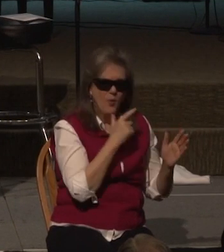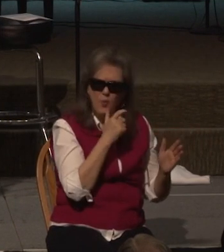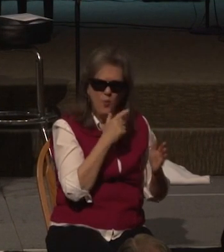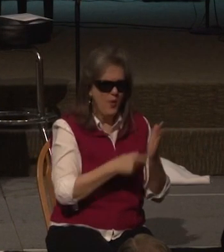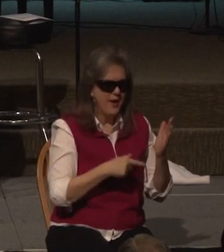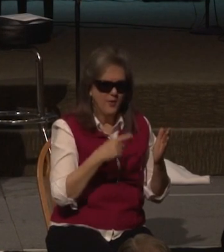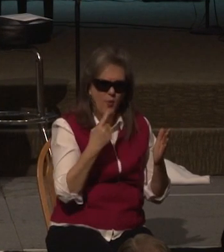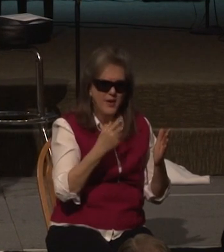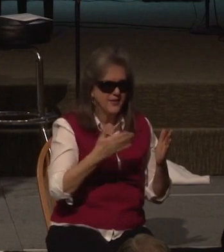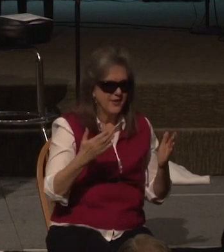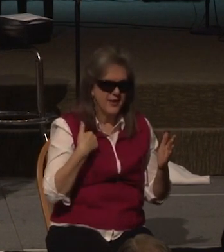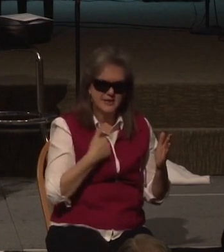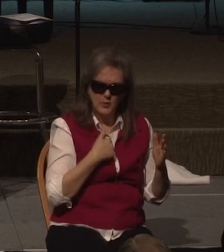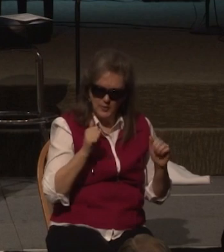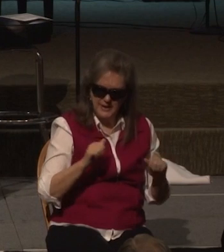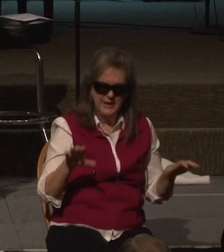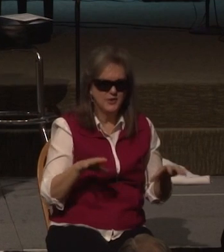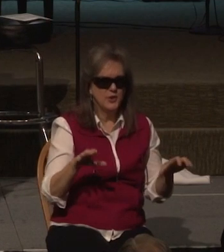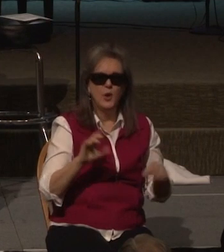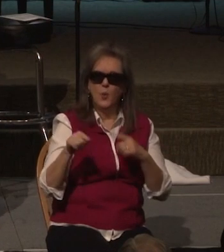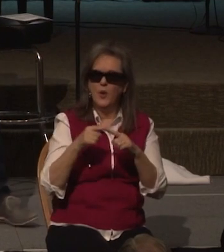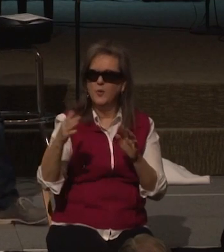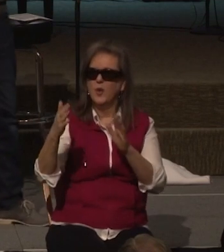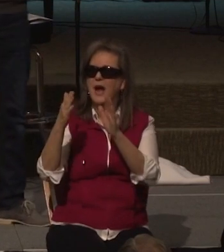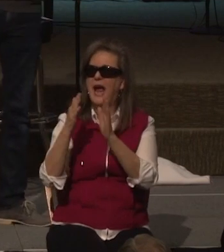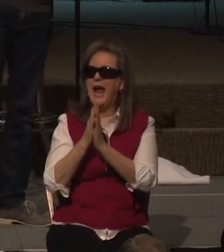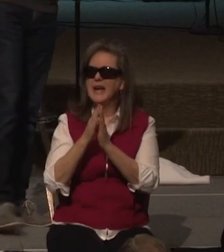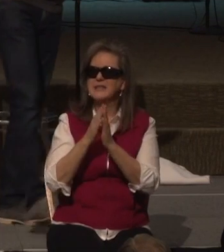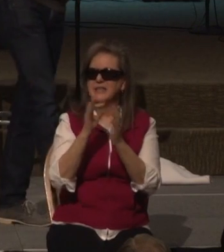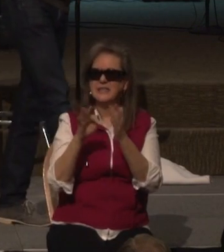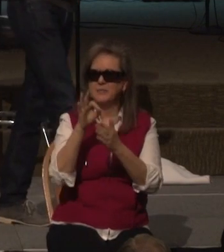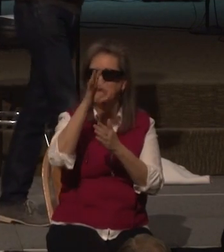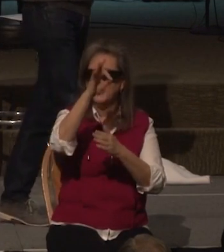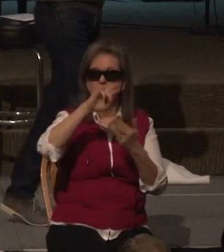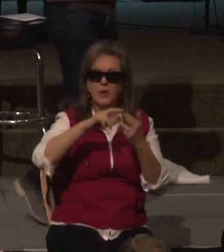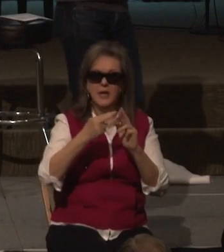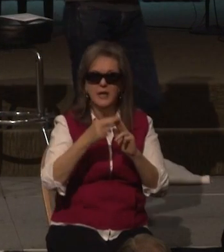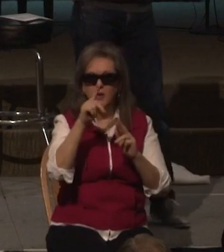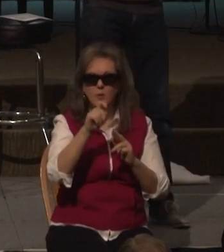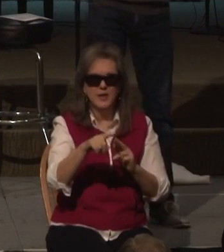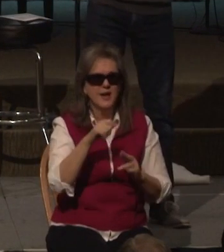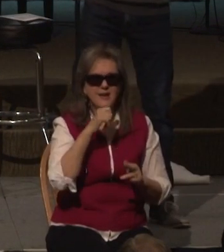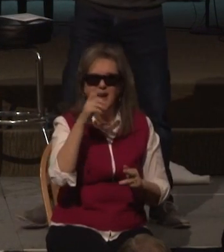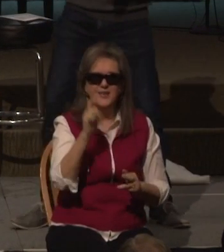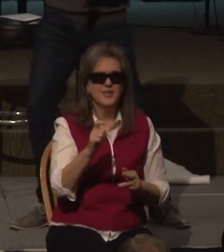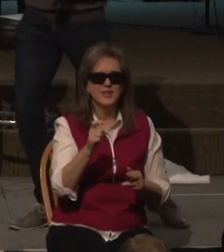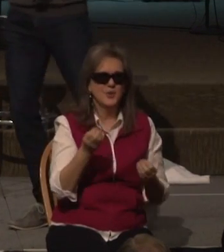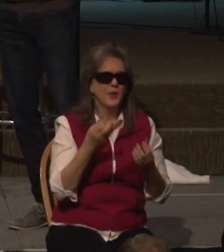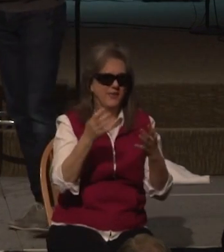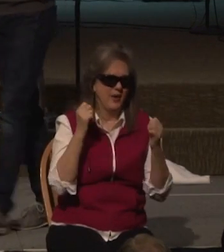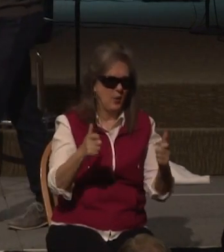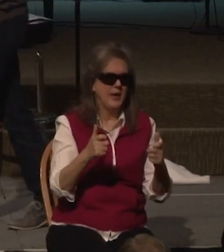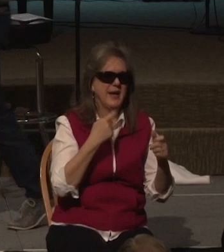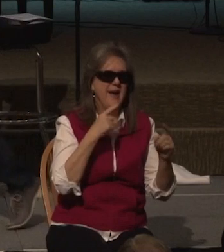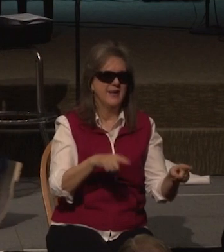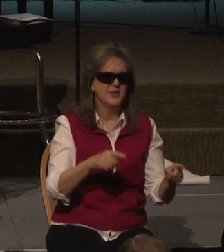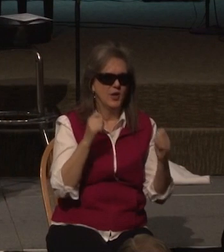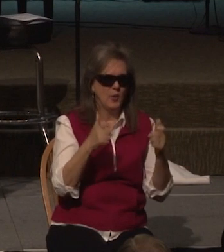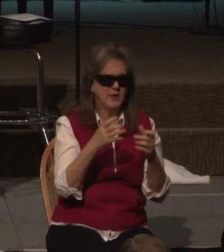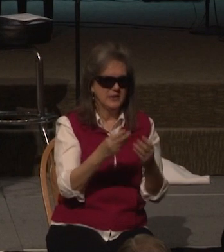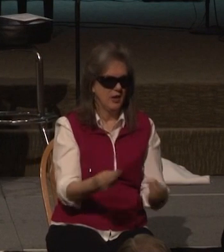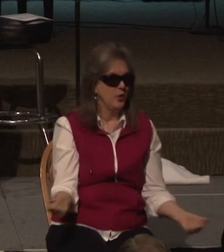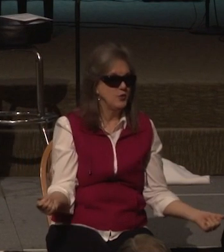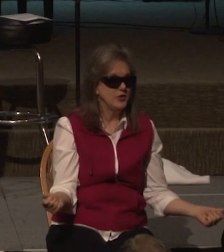one of the things that we can do when we're asked a spiritually related question is not just give a quick answer or a quick